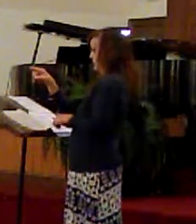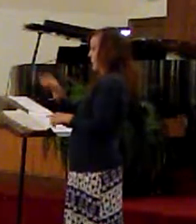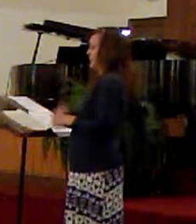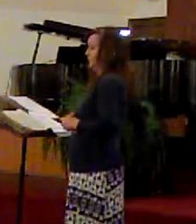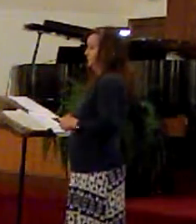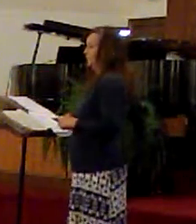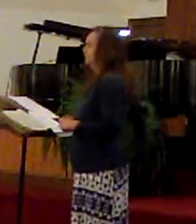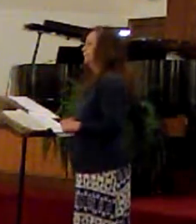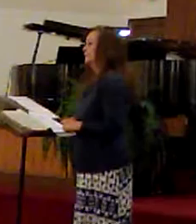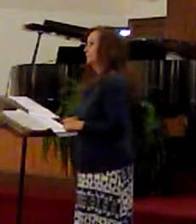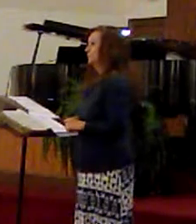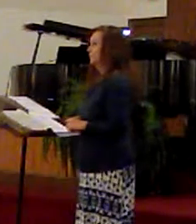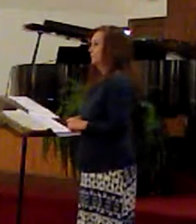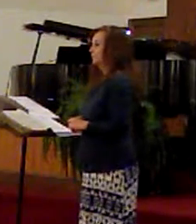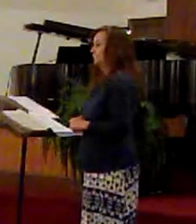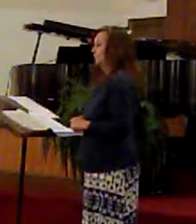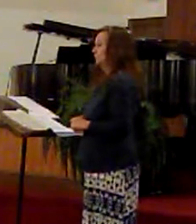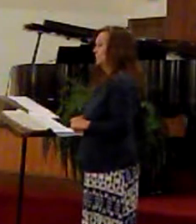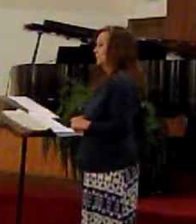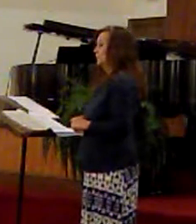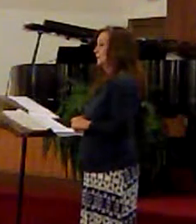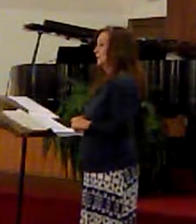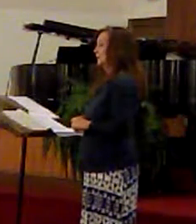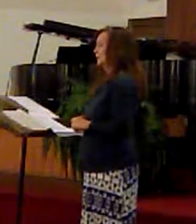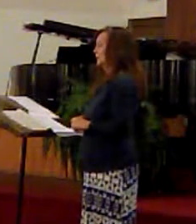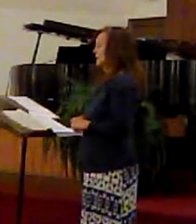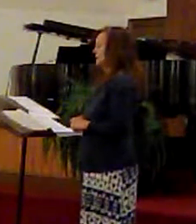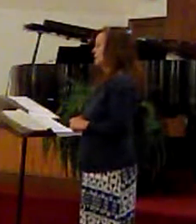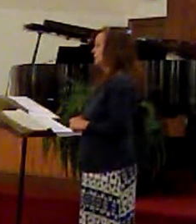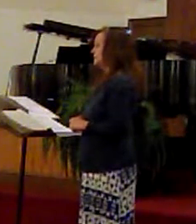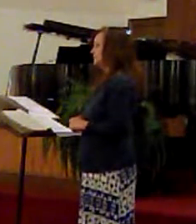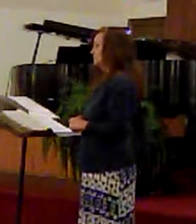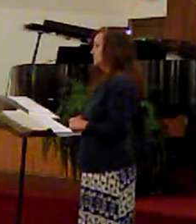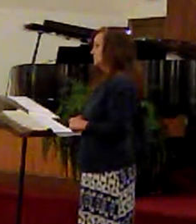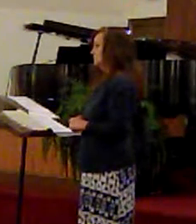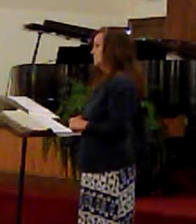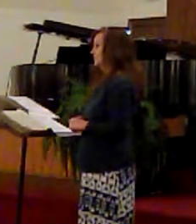So understand, there are going to be things that are going to be hard to